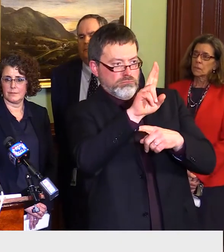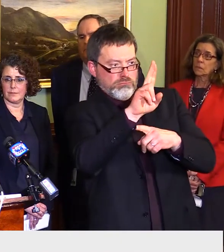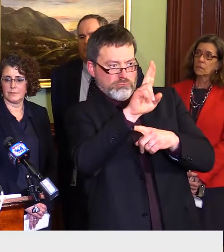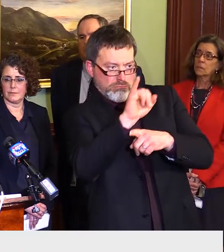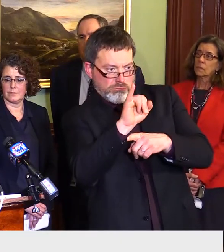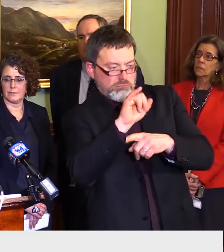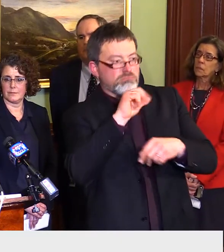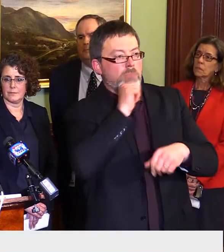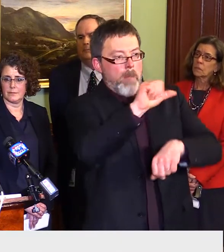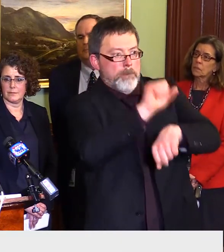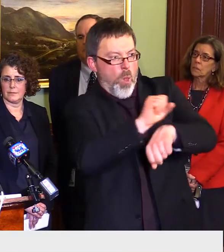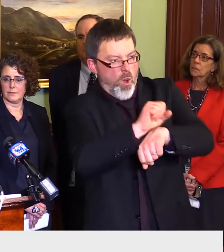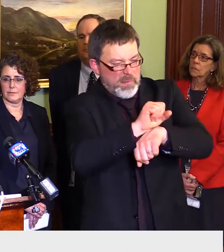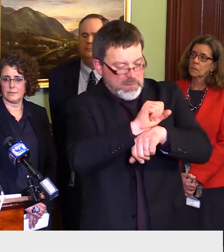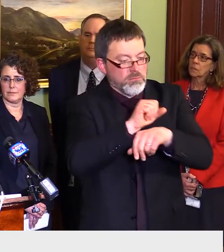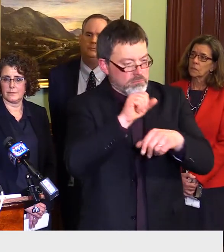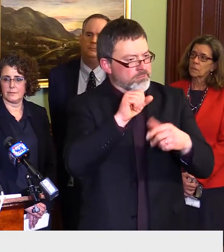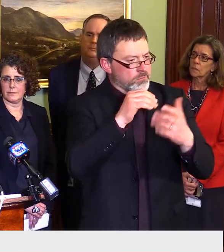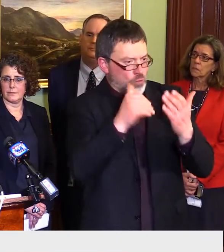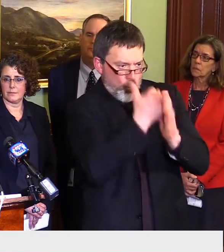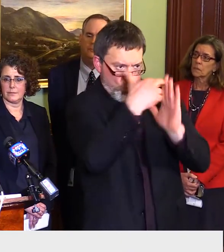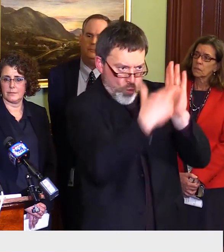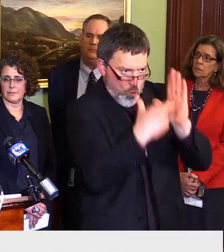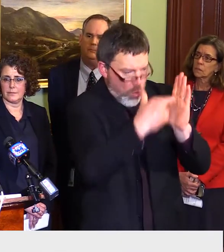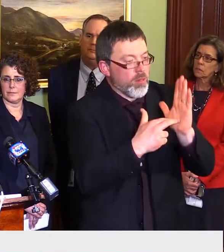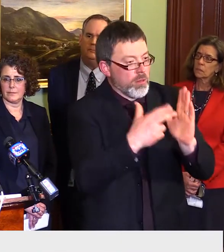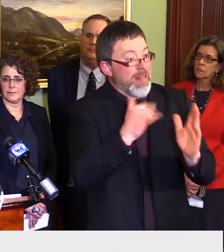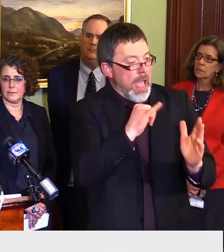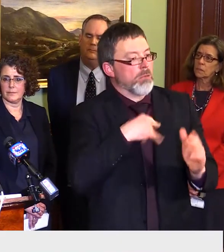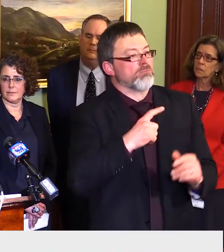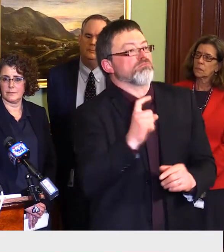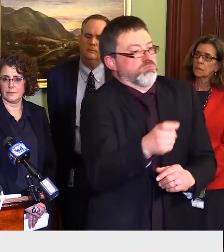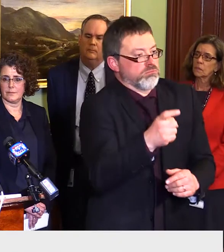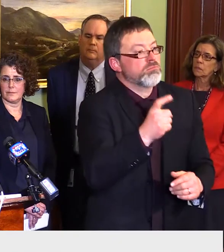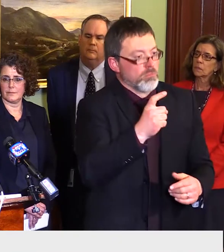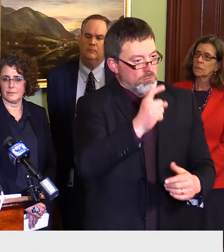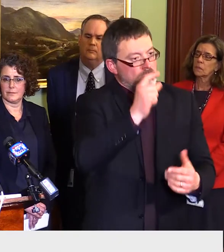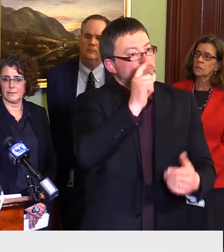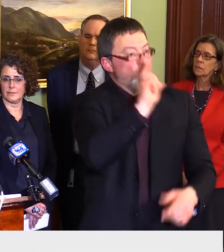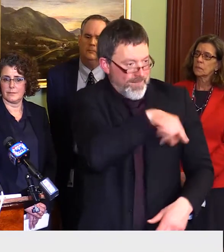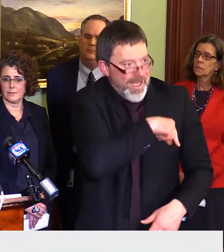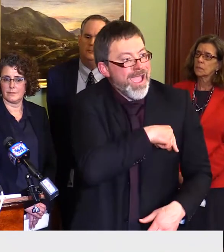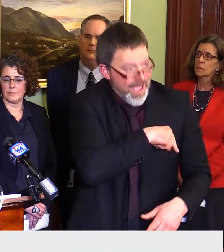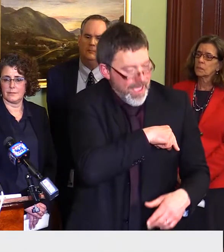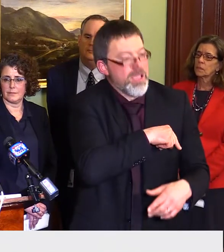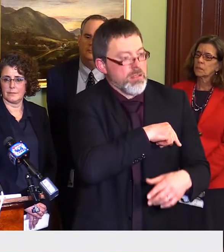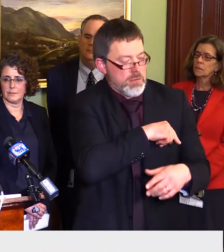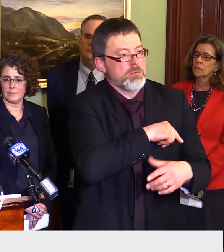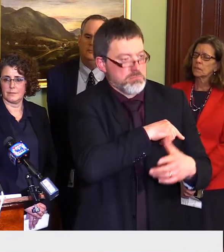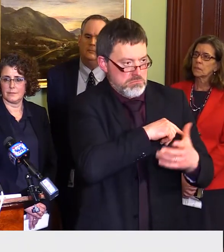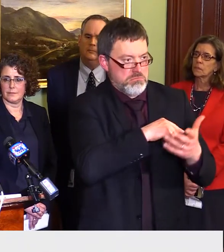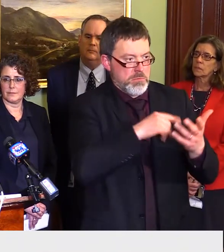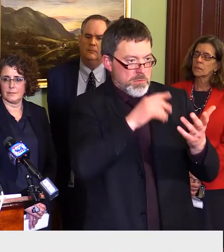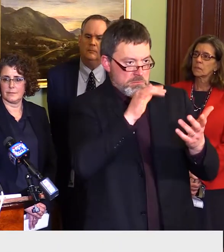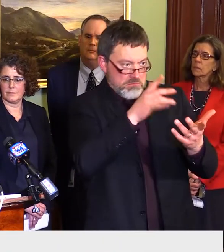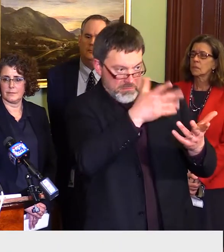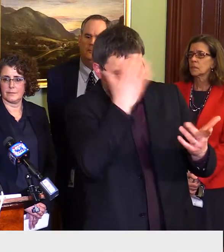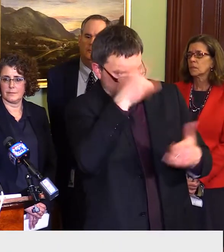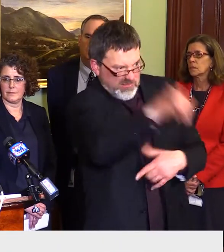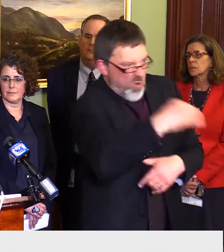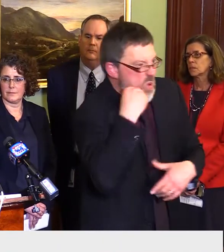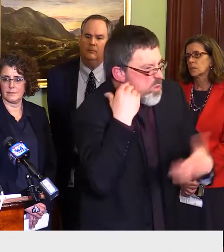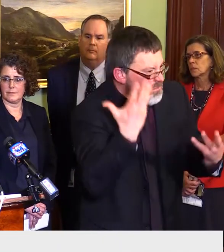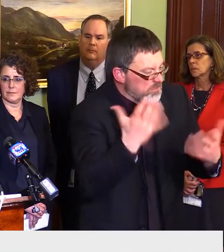people who are impacted by this and told to self-isolate or to quarantine, they will be eligible